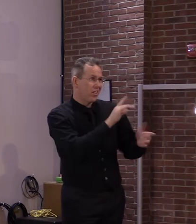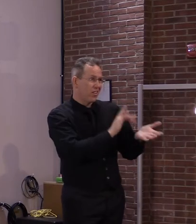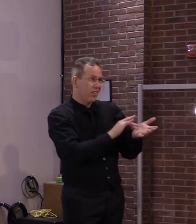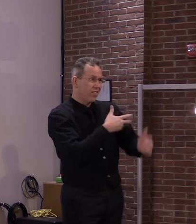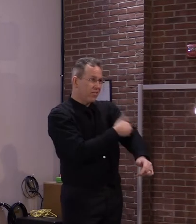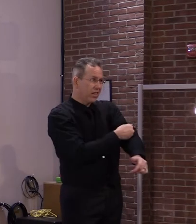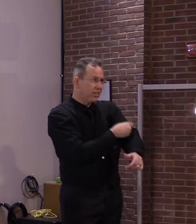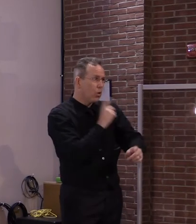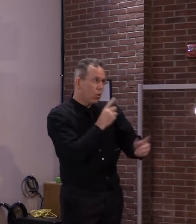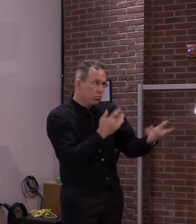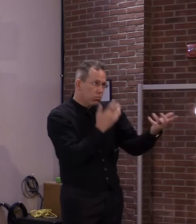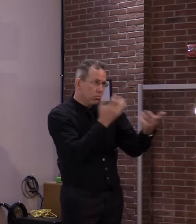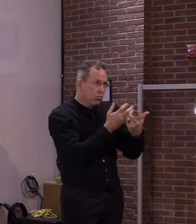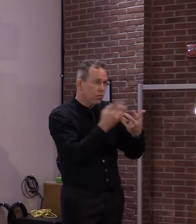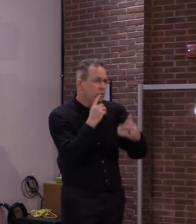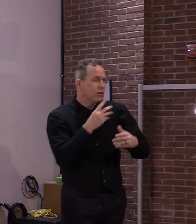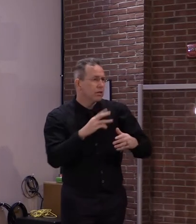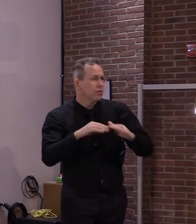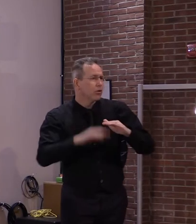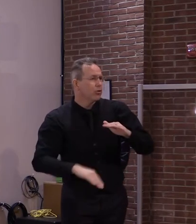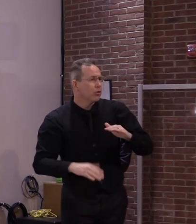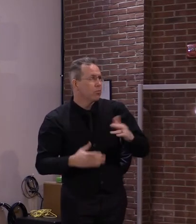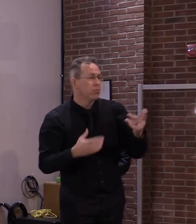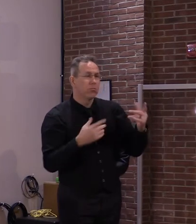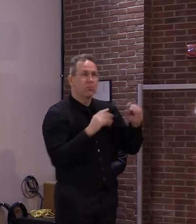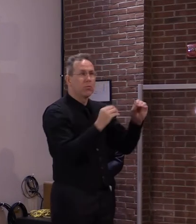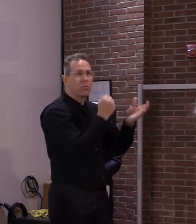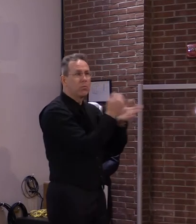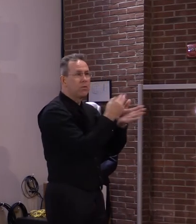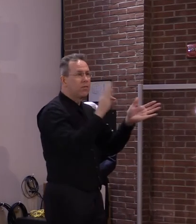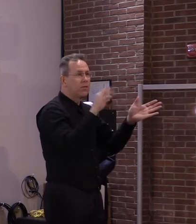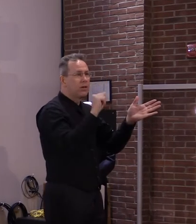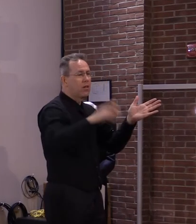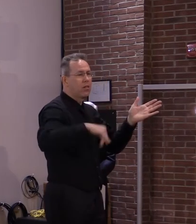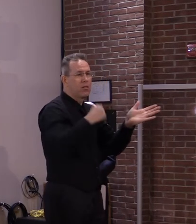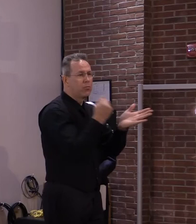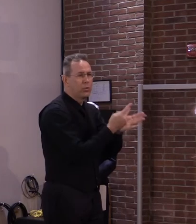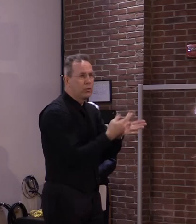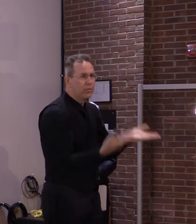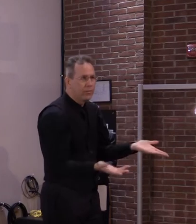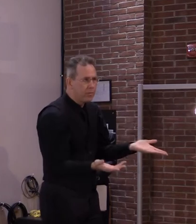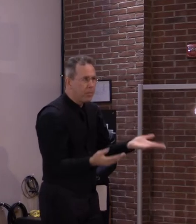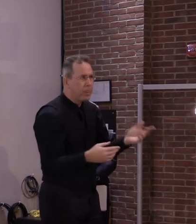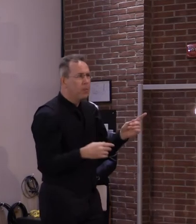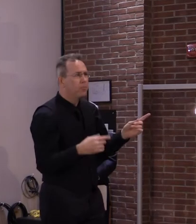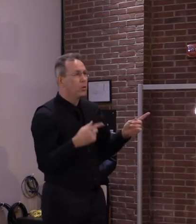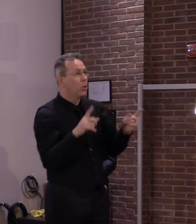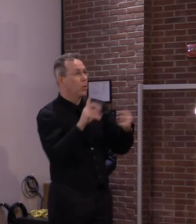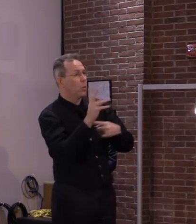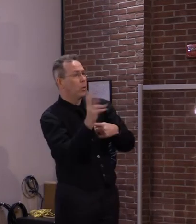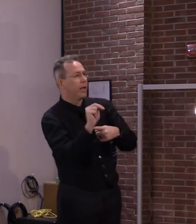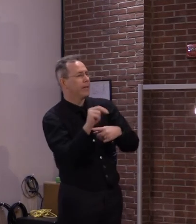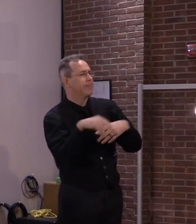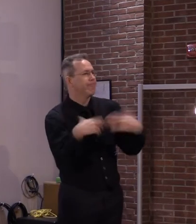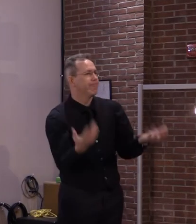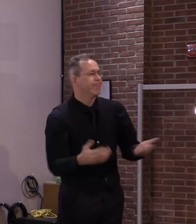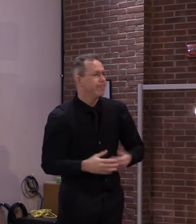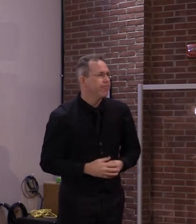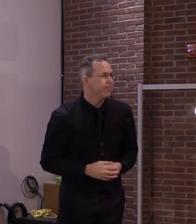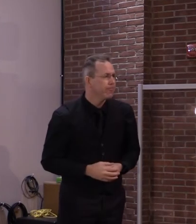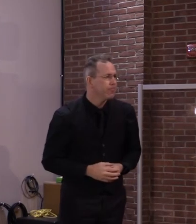yet seen approved here for pediatrics but i don't have a timeline for you it's it's certainly not immediate that's for